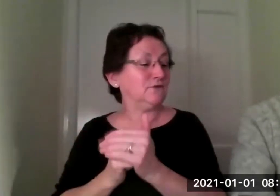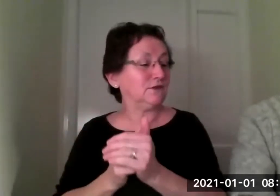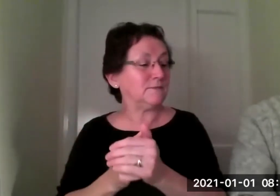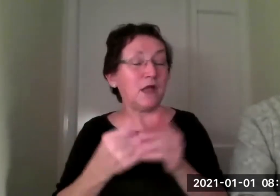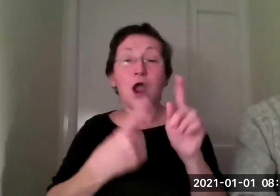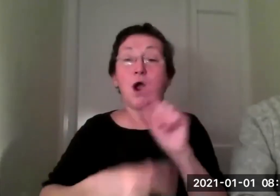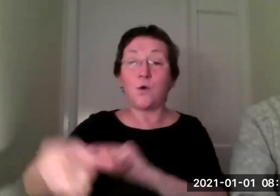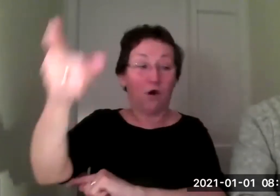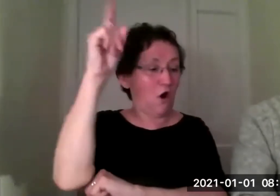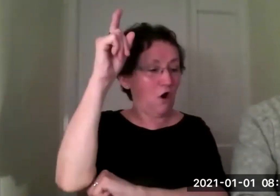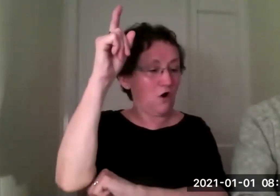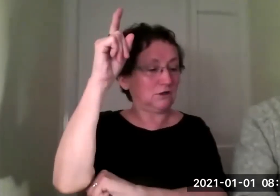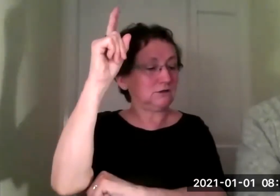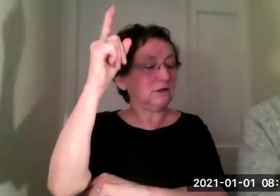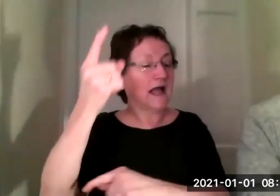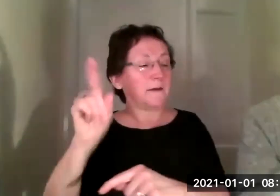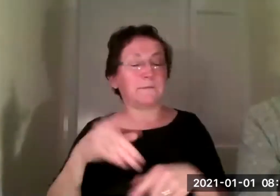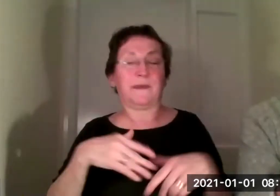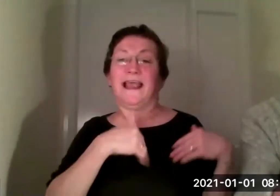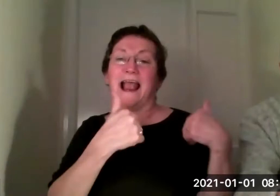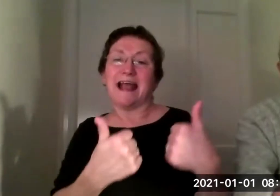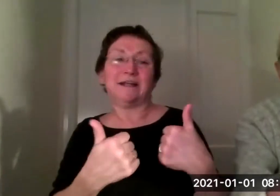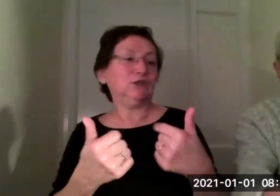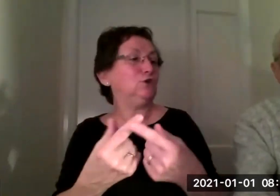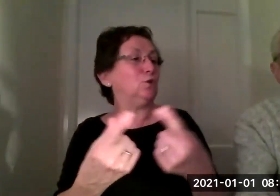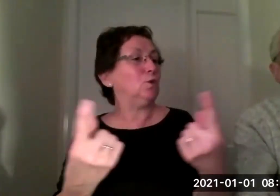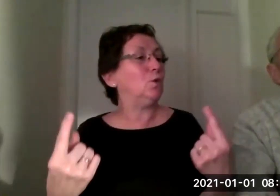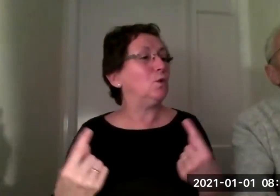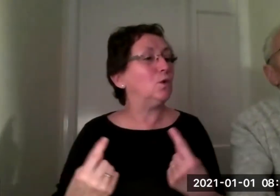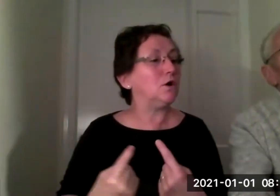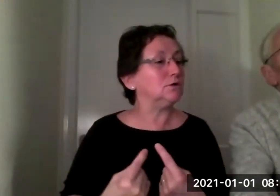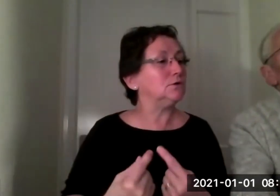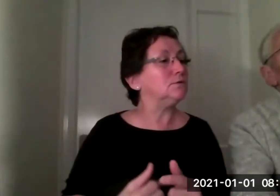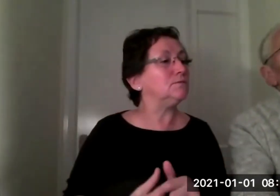O God, be kind and bless us.